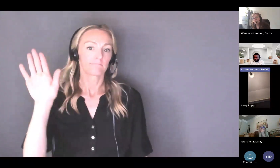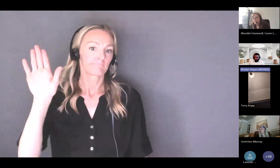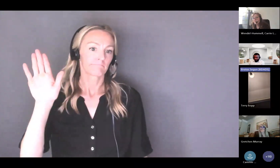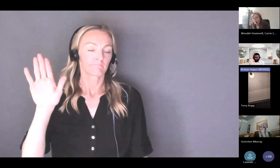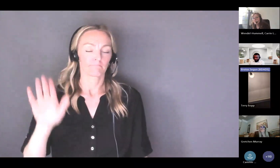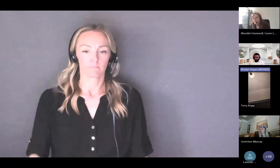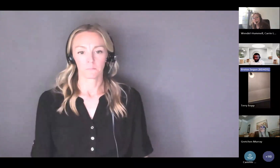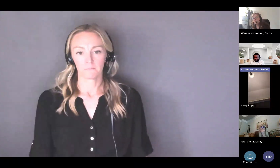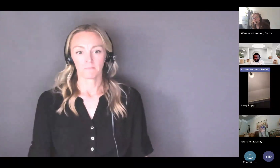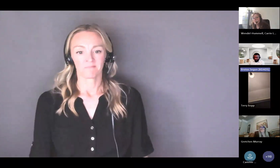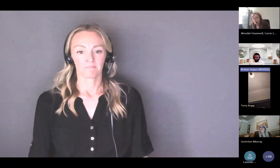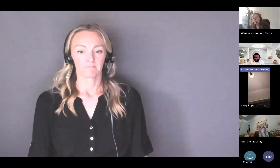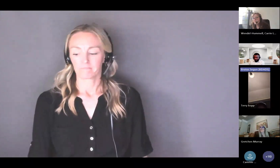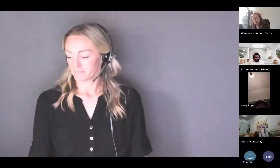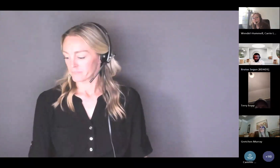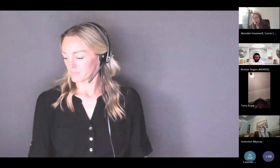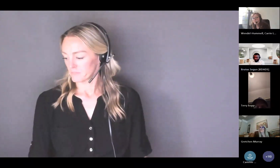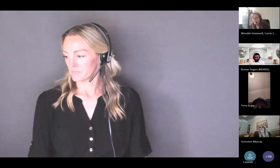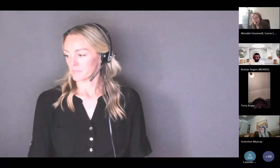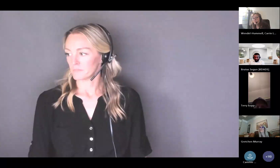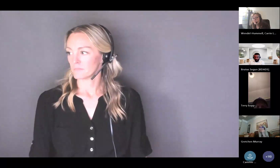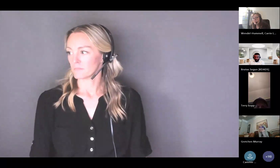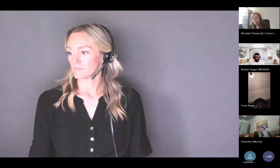Let's see here.